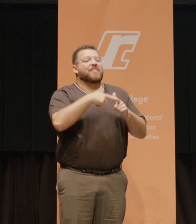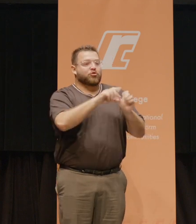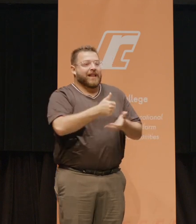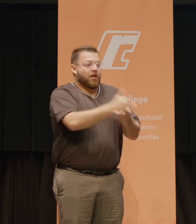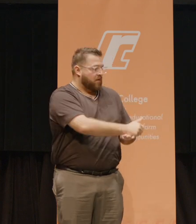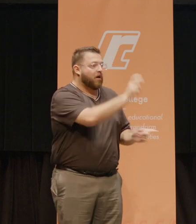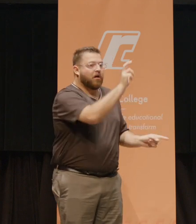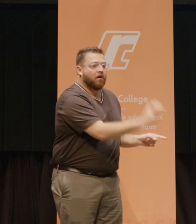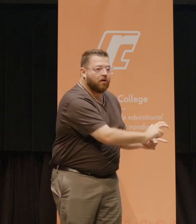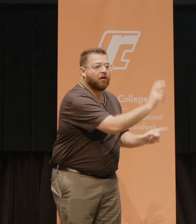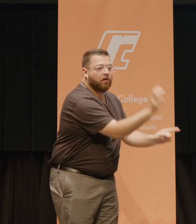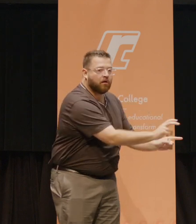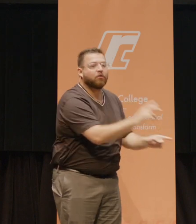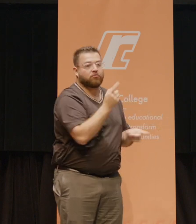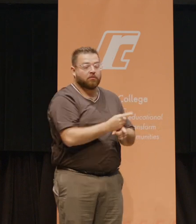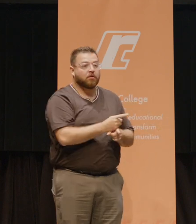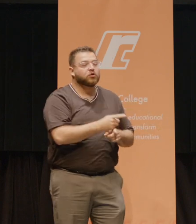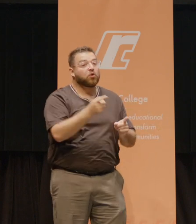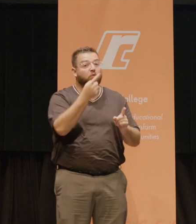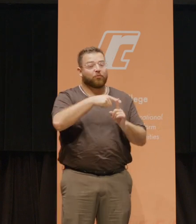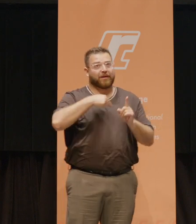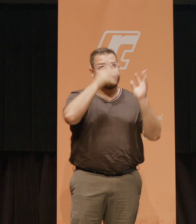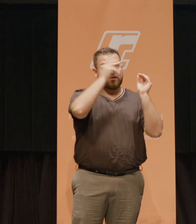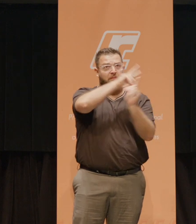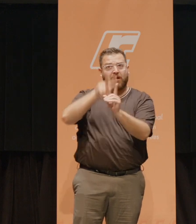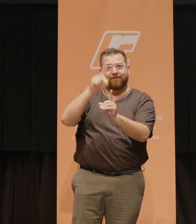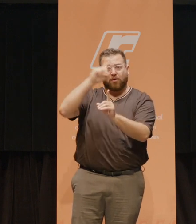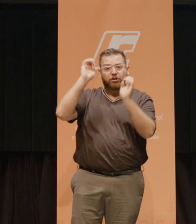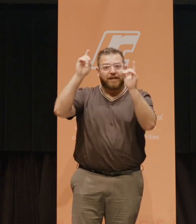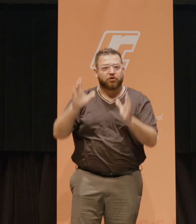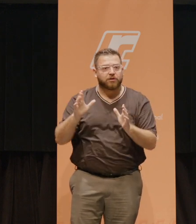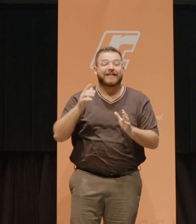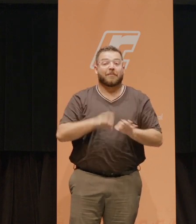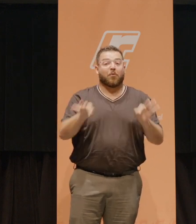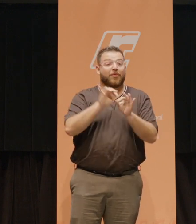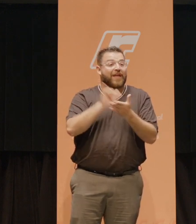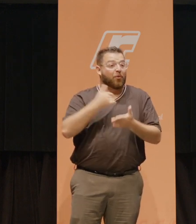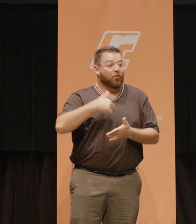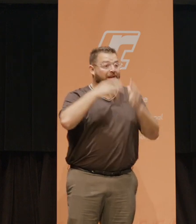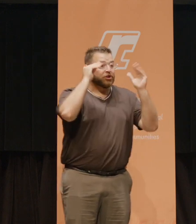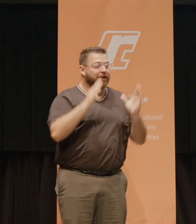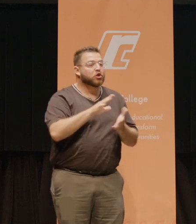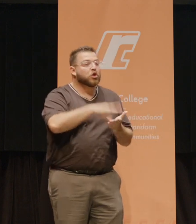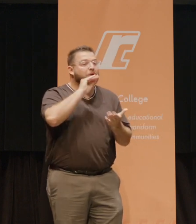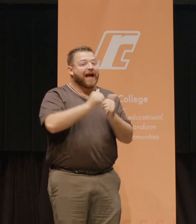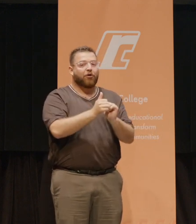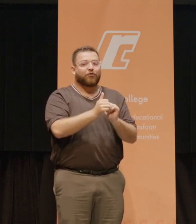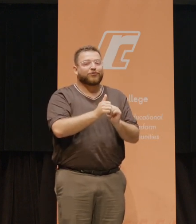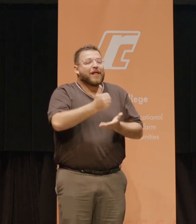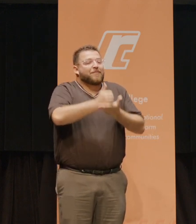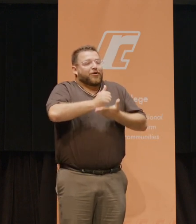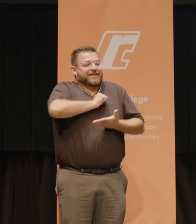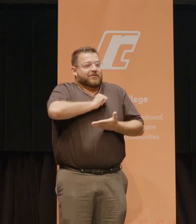of trauma as an educator and as a leader, it's really important for us to understand how to put on our oxygen mask before we go out there and help other people. There's times that